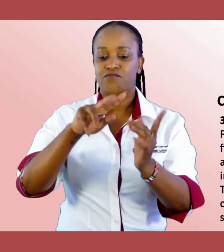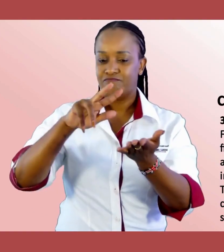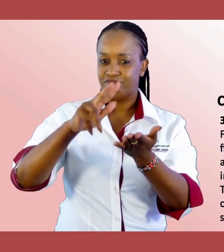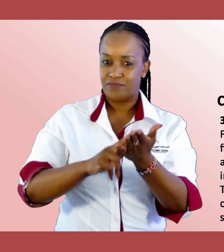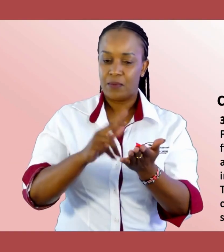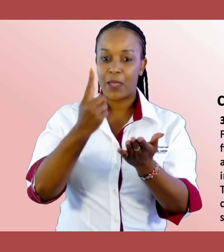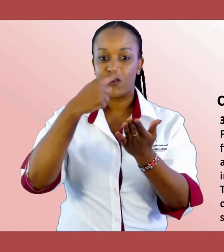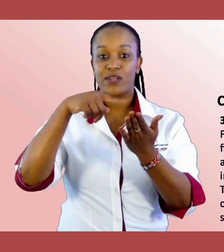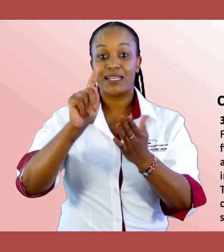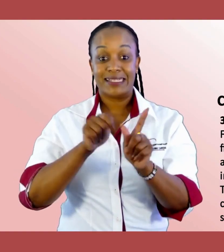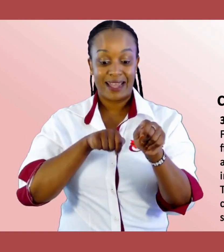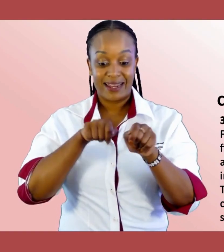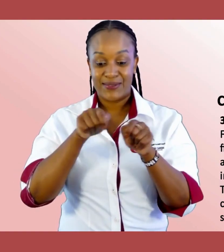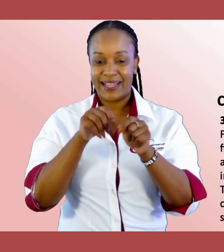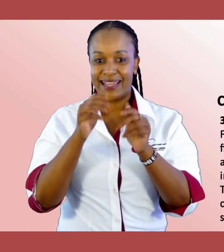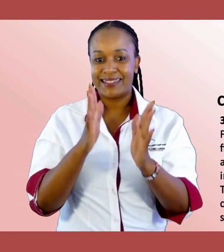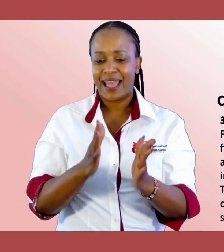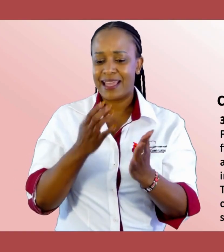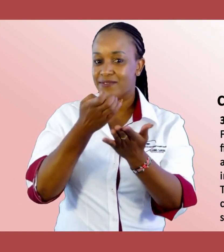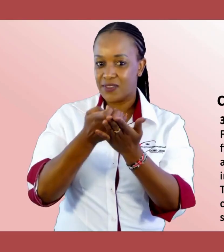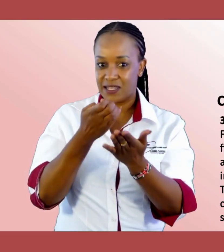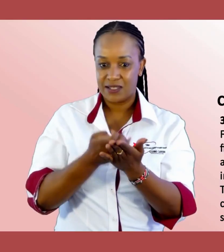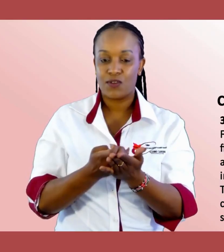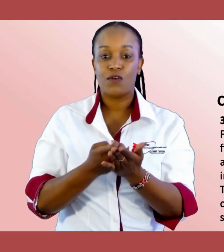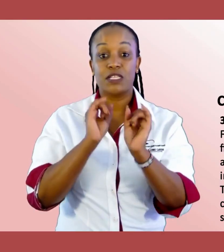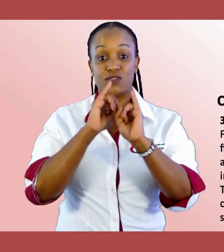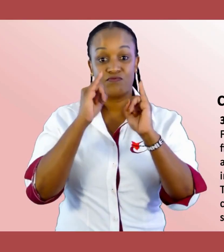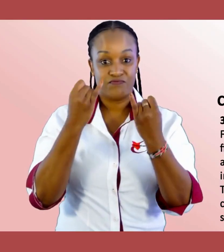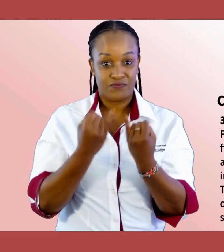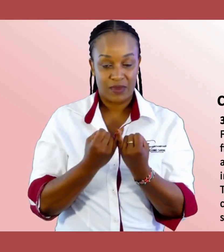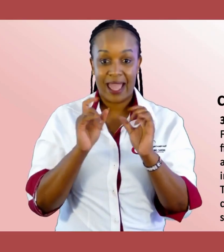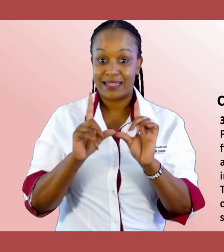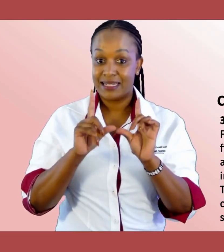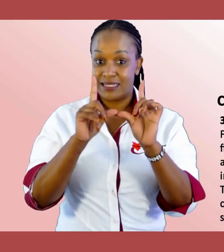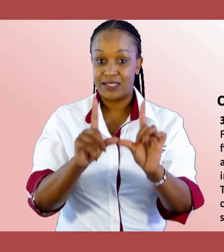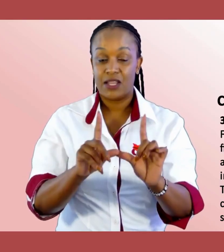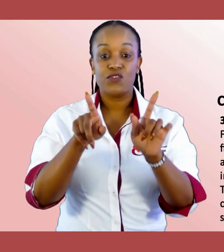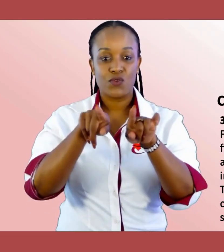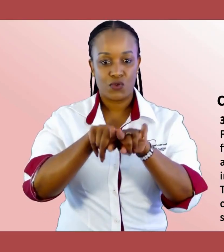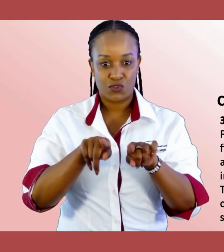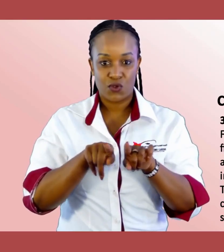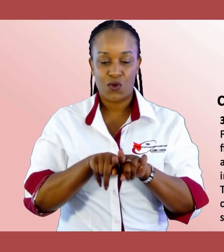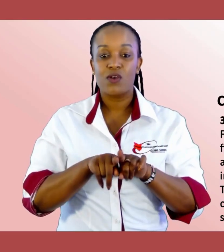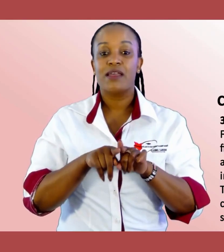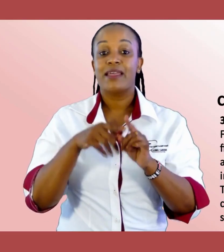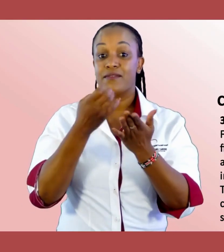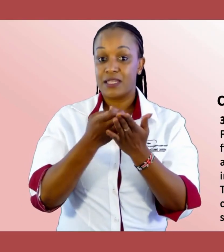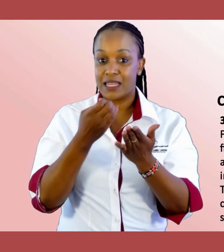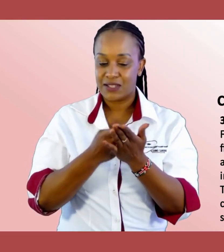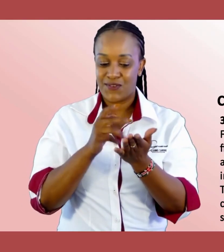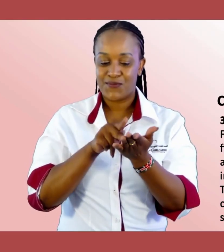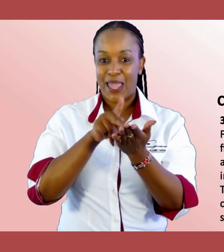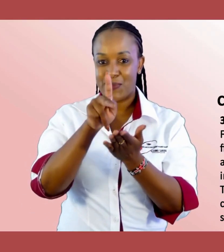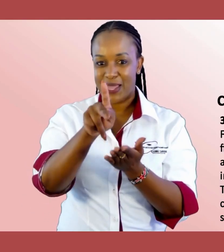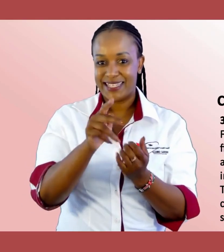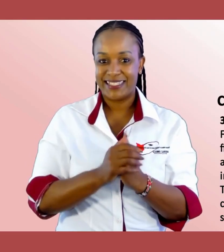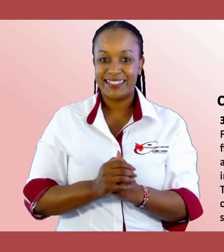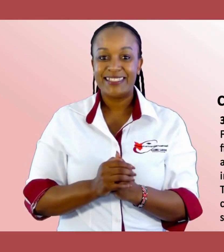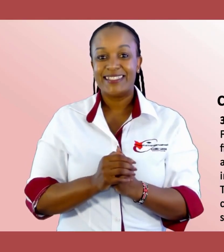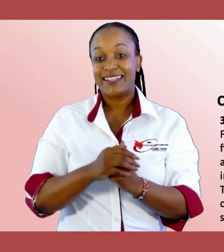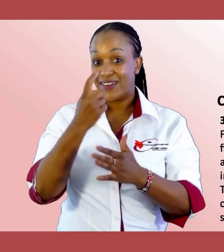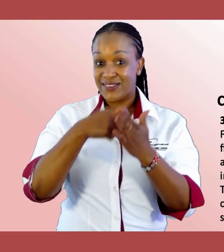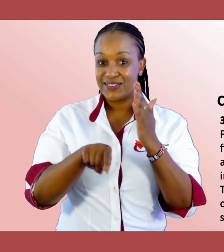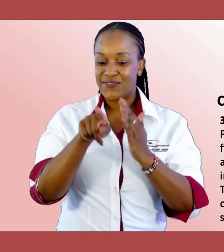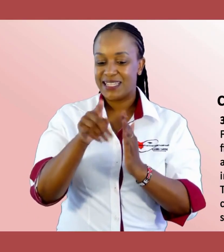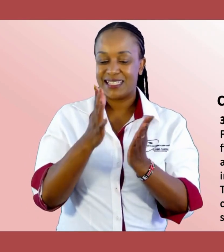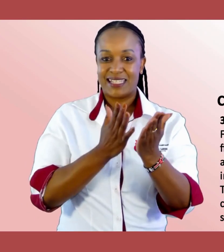by the relevant regulator, proof of institutional accreditation, and proof of payment. The